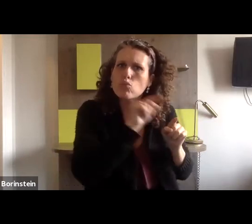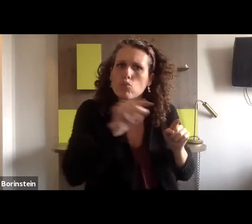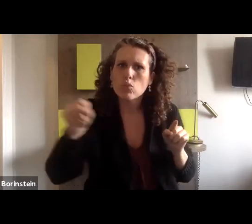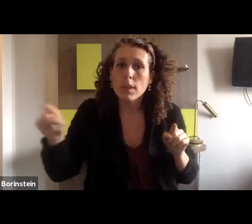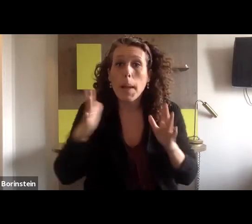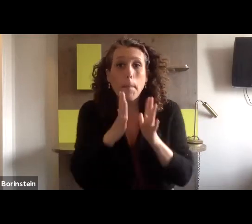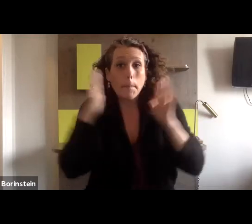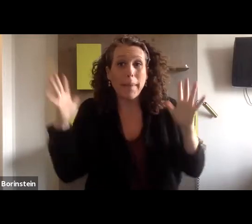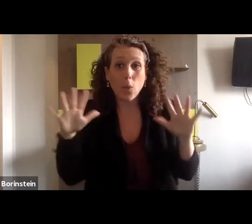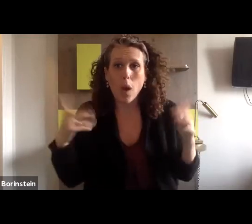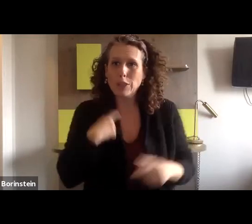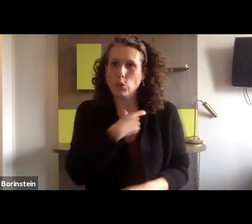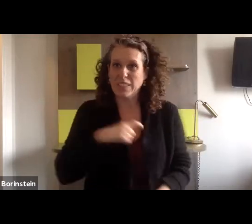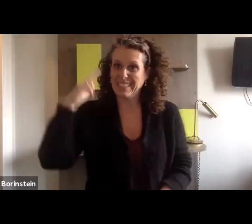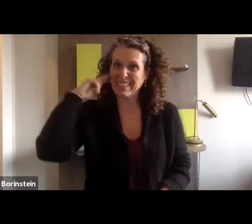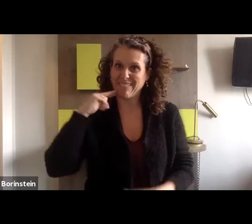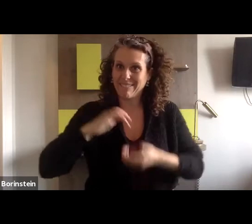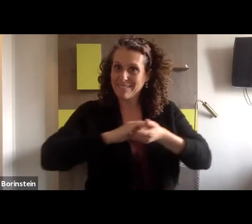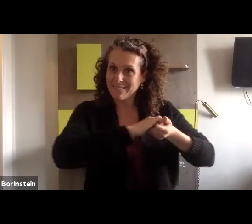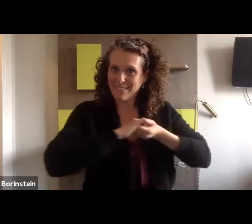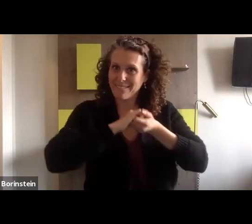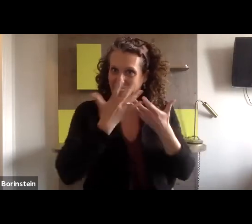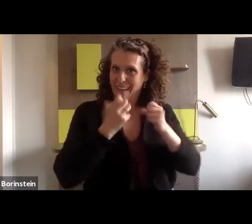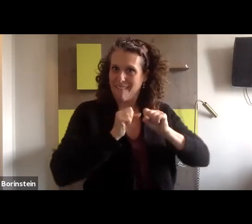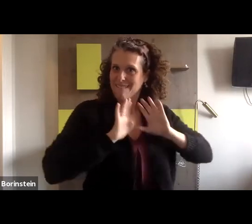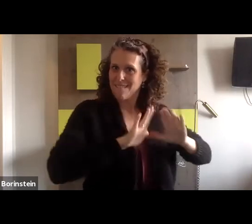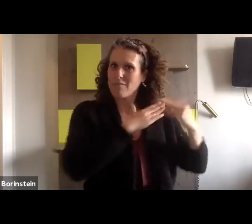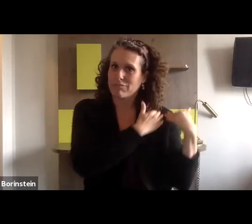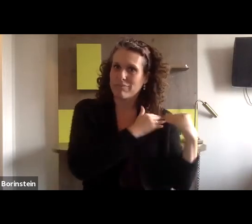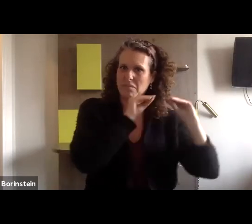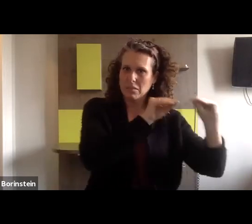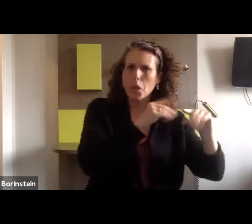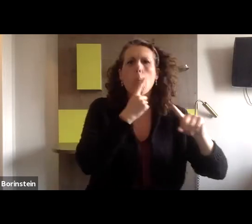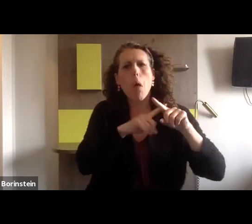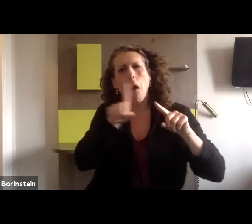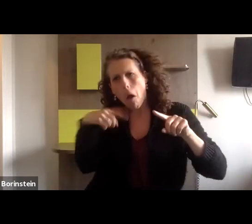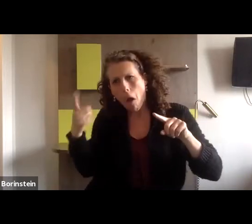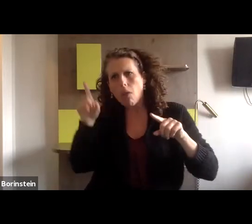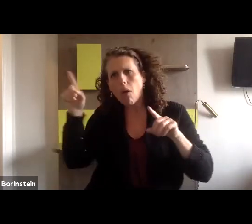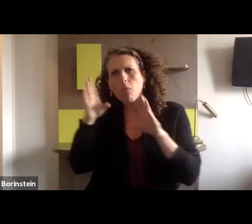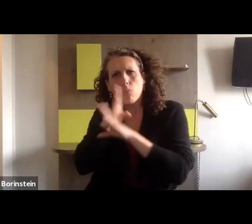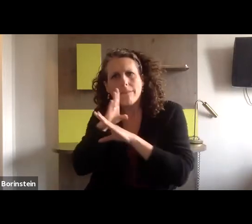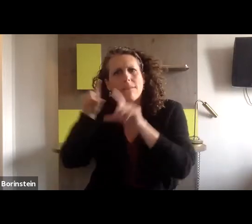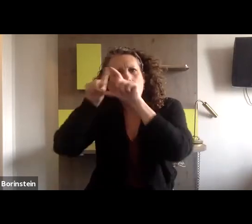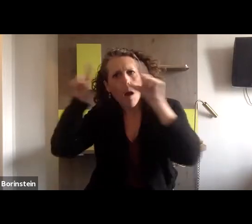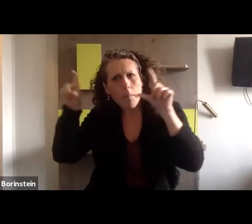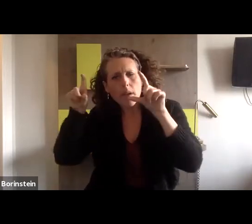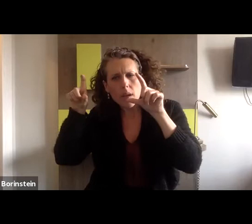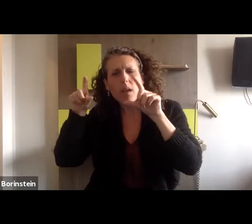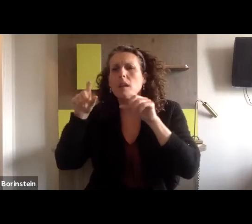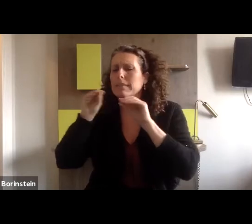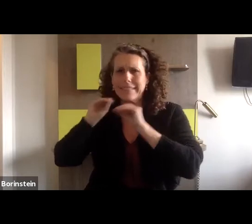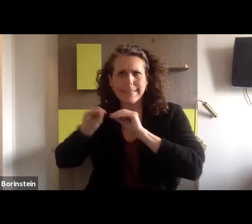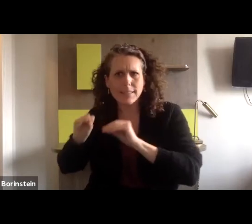the Swiss Deaf Association, but there are also private companies providing courses, both